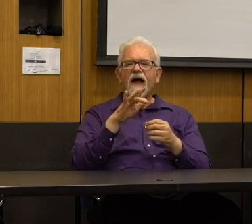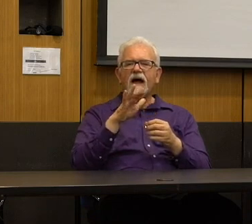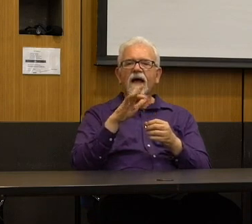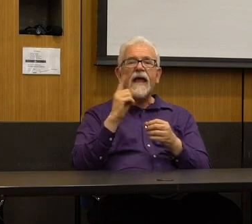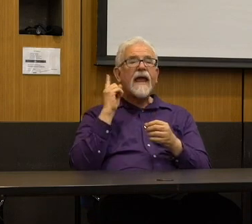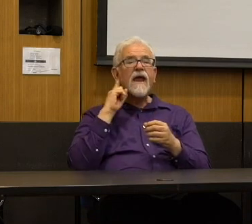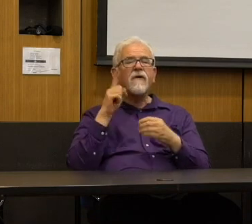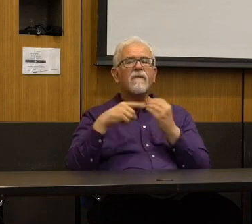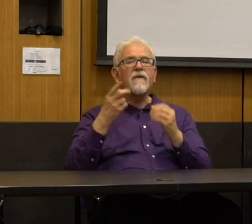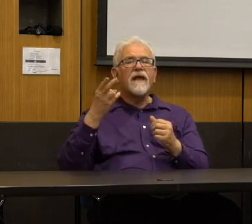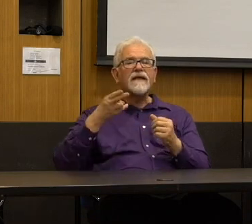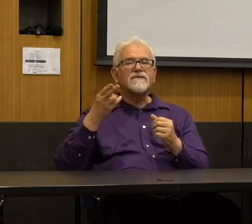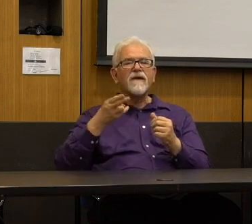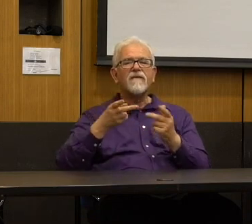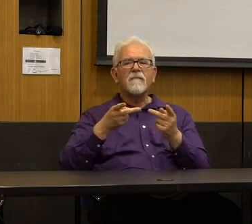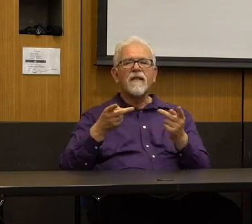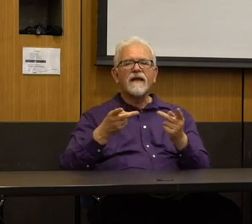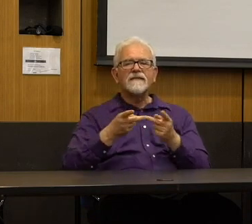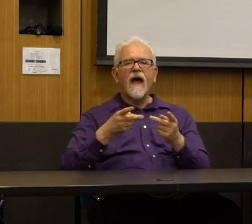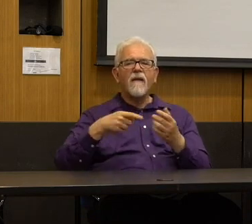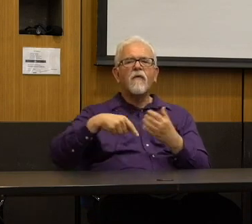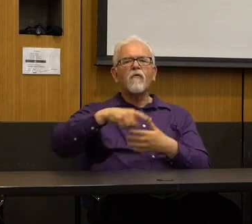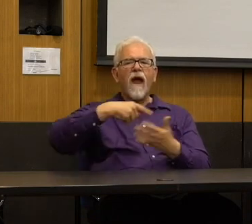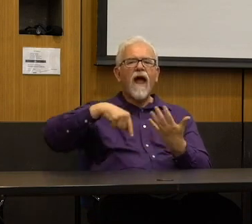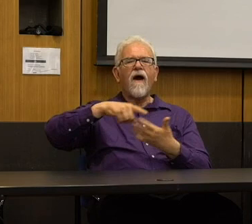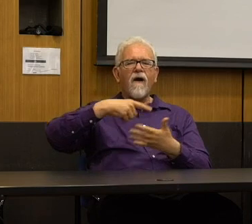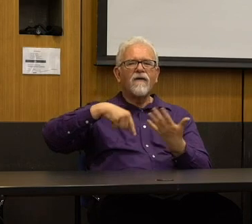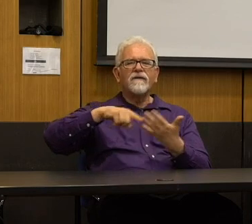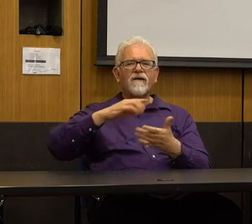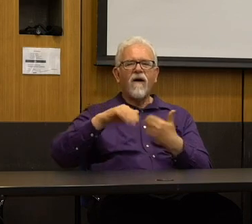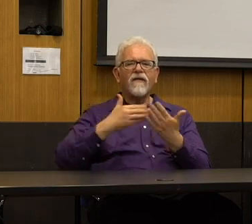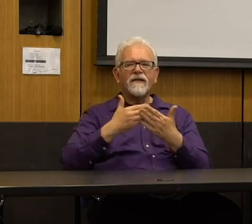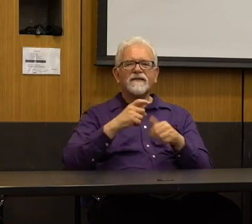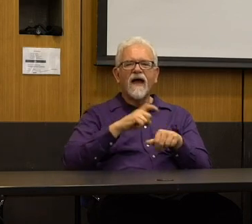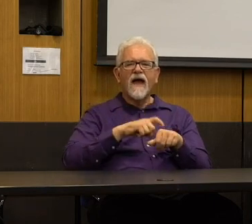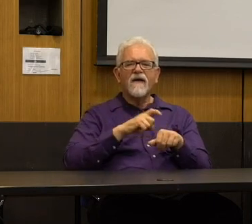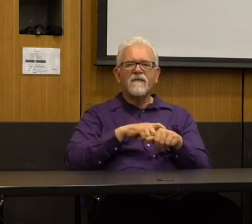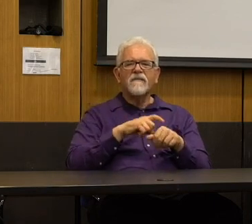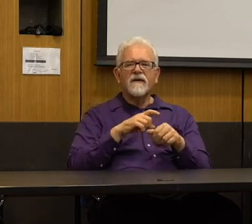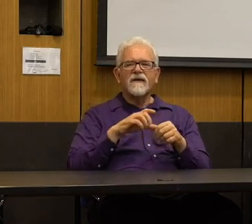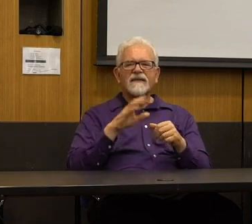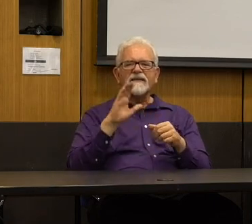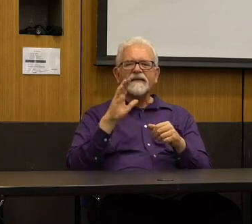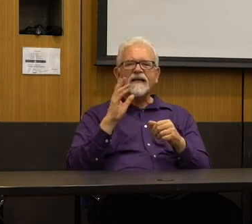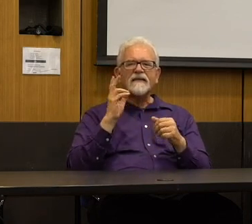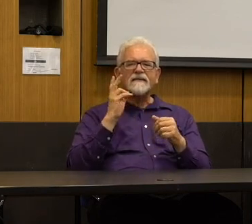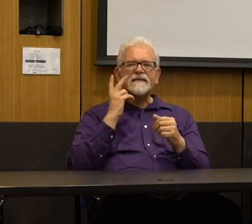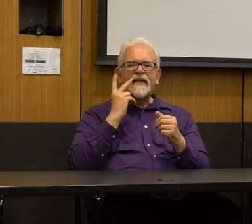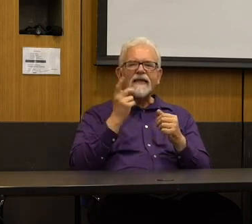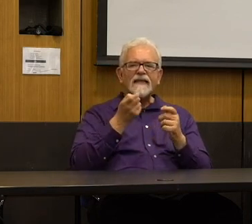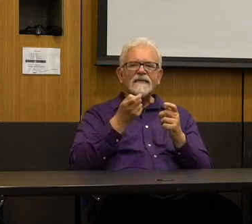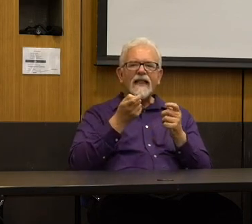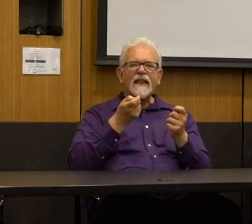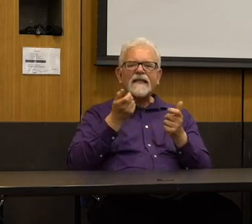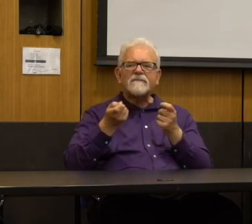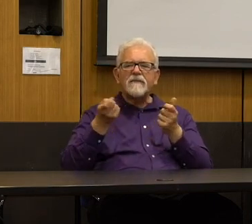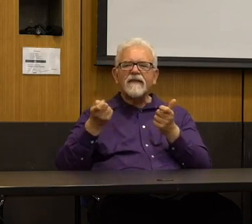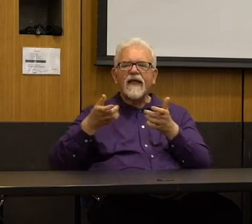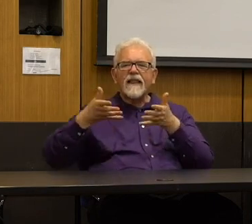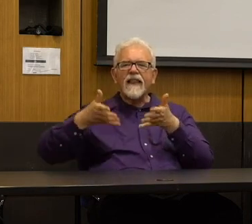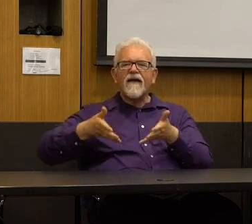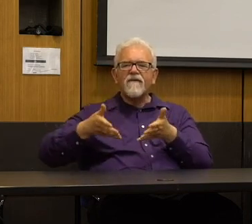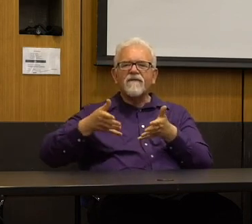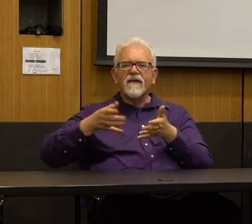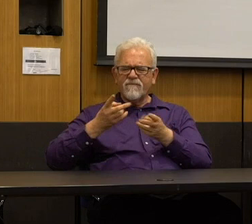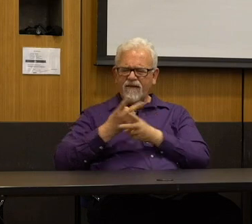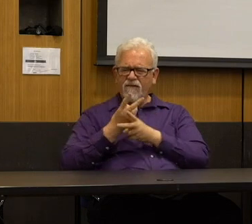hearing about the history of the places that I'm around all the time, seeing these bits and pieces that get left behind and figuring